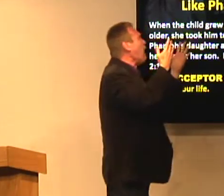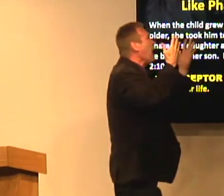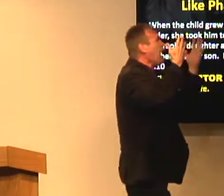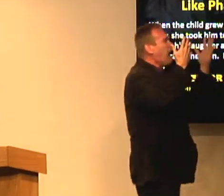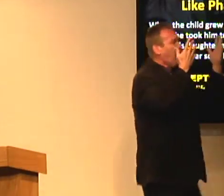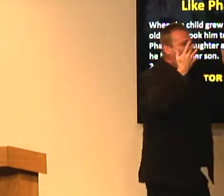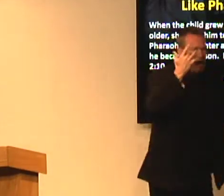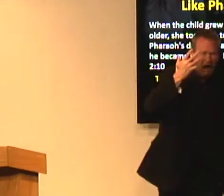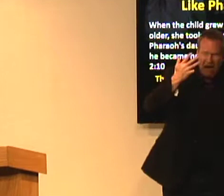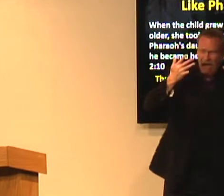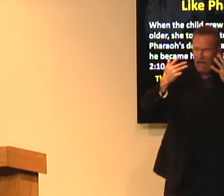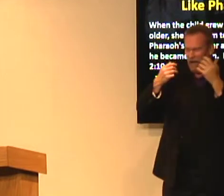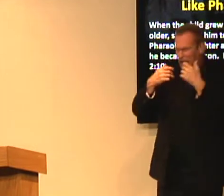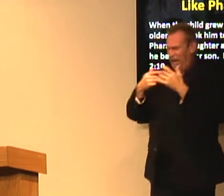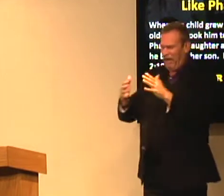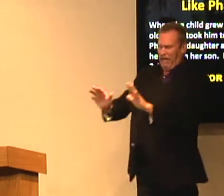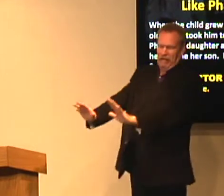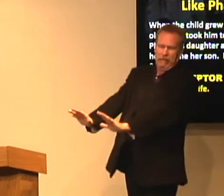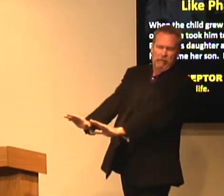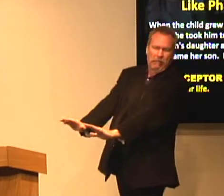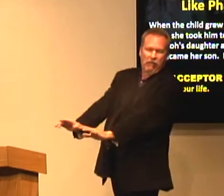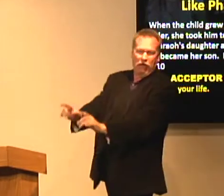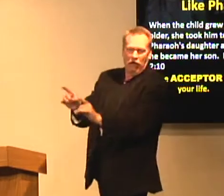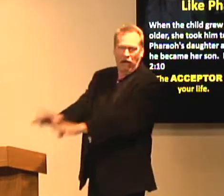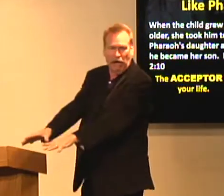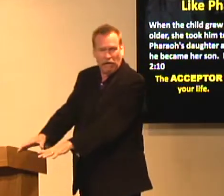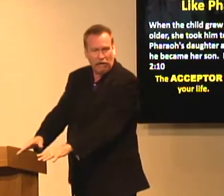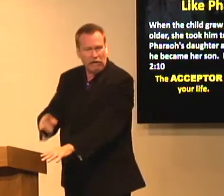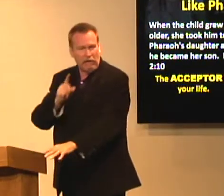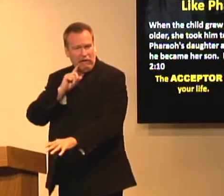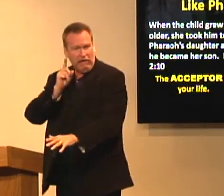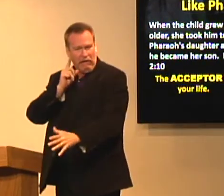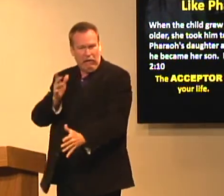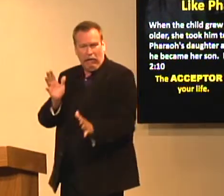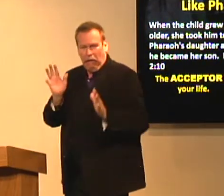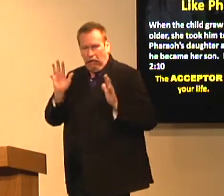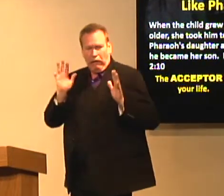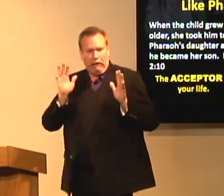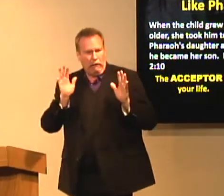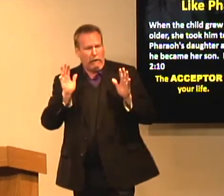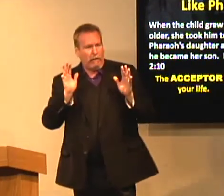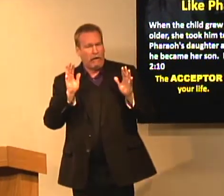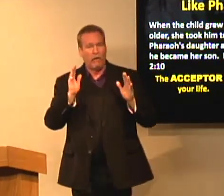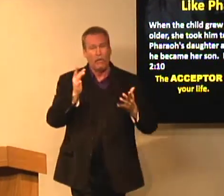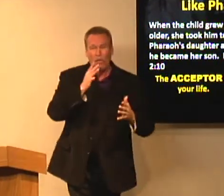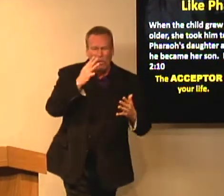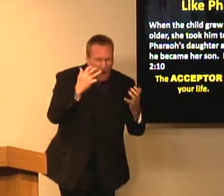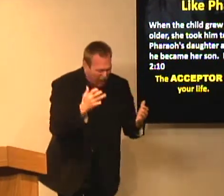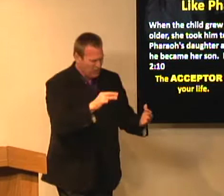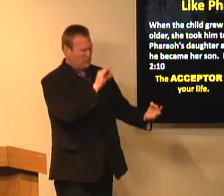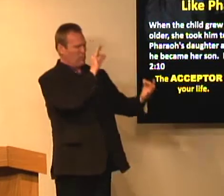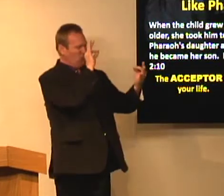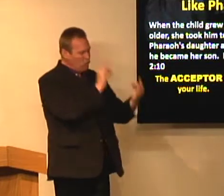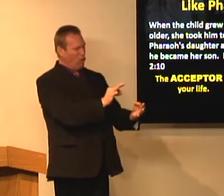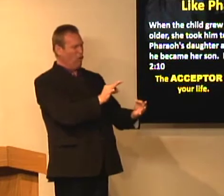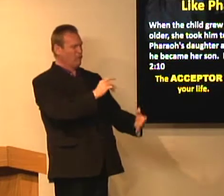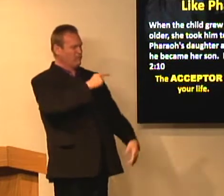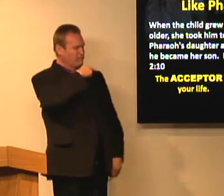they cry and everything is so terrible. And it's like they don't want this child anymore because this child is deaf. They want